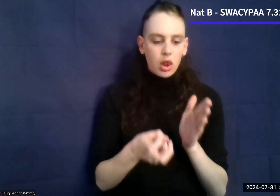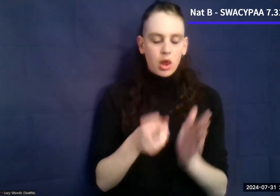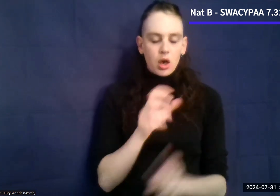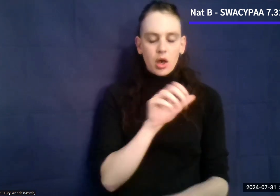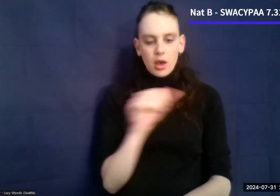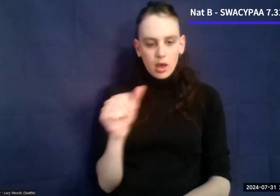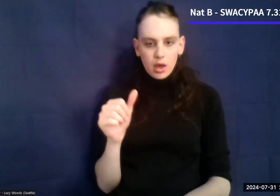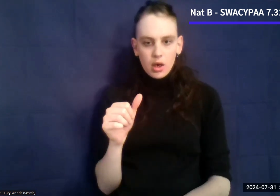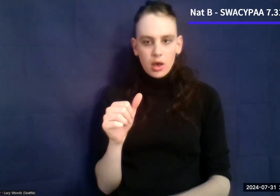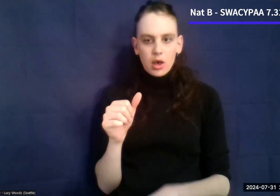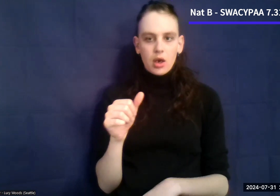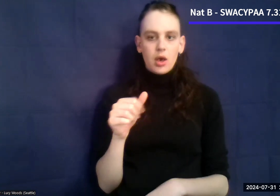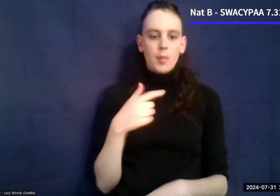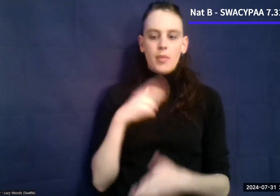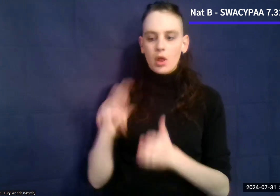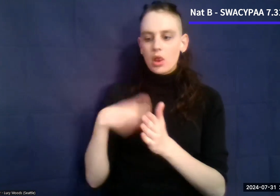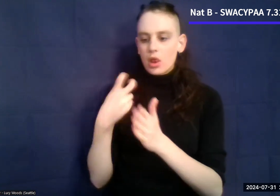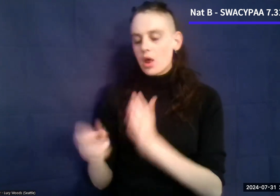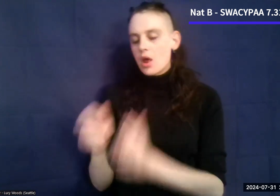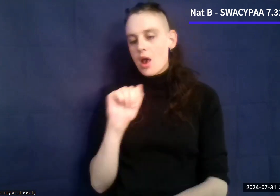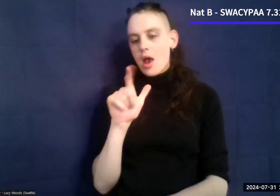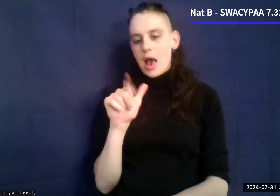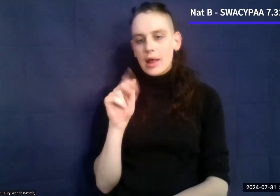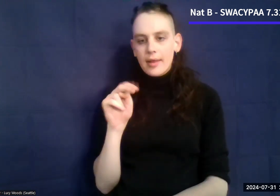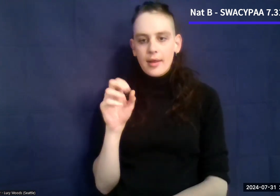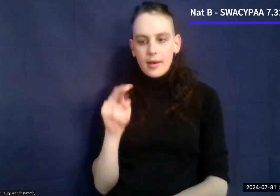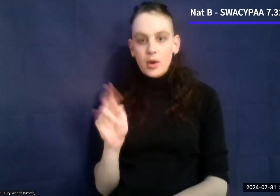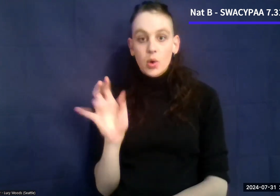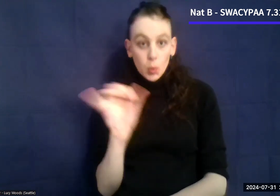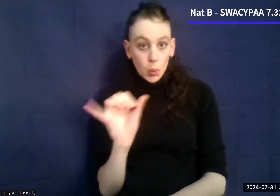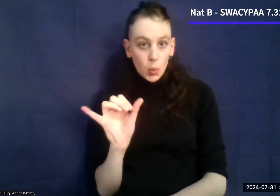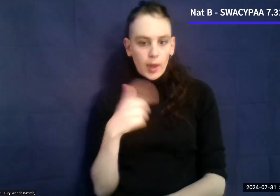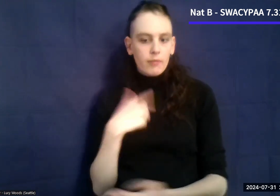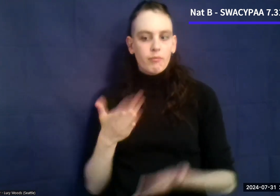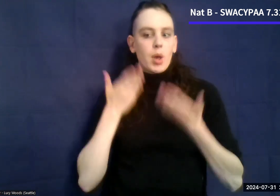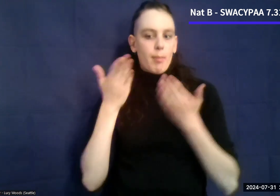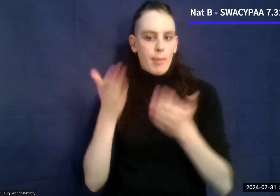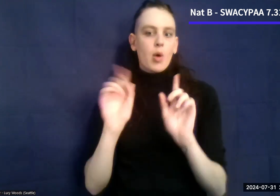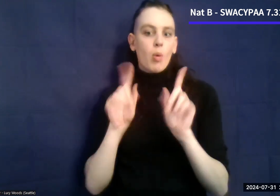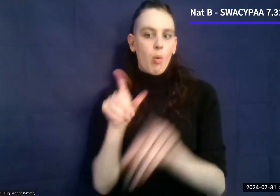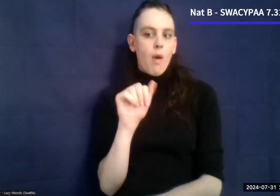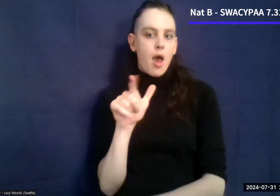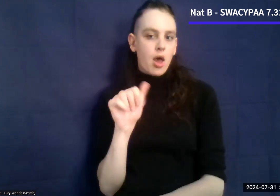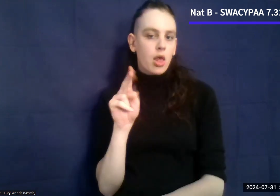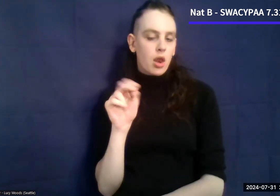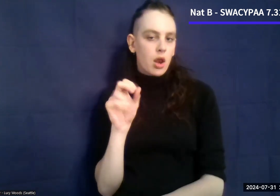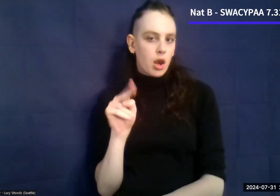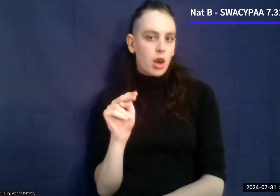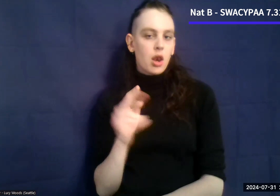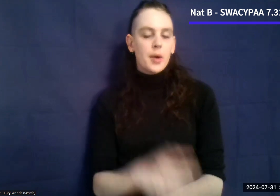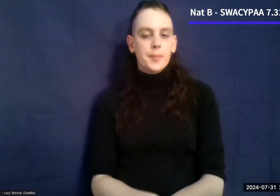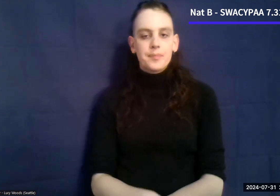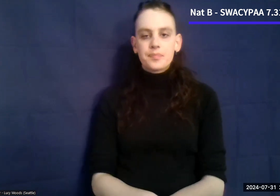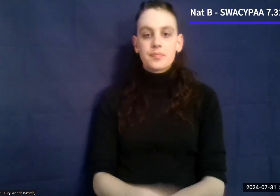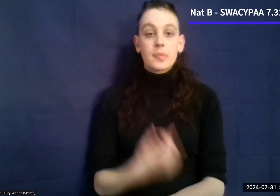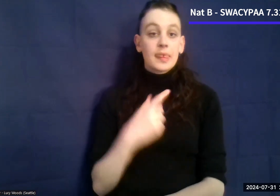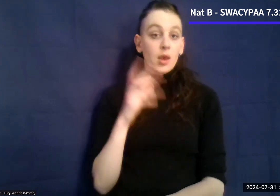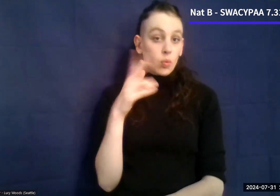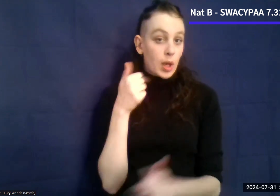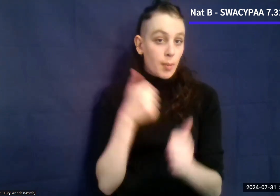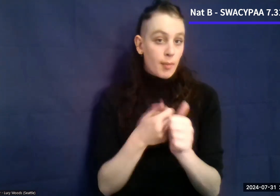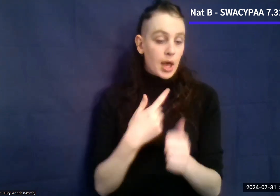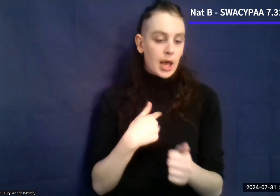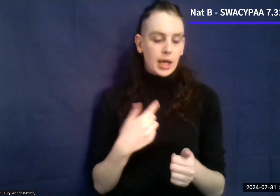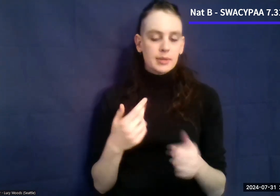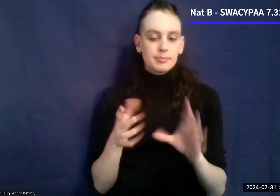Al-Anon, because you deal with alcoholics every day if you go to a meeting. What it looks like. Oh, and the reason I bring all this stuff up is because I felt like